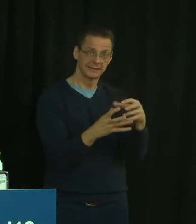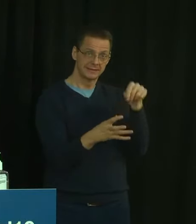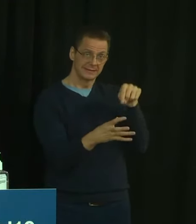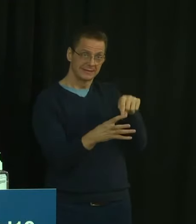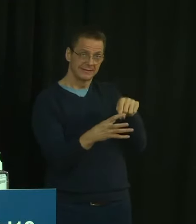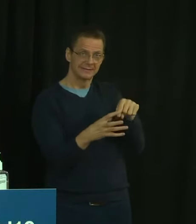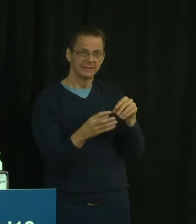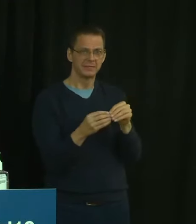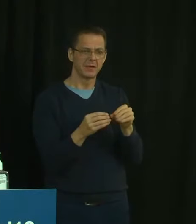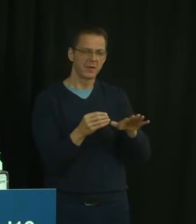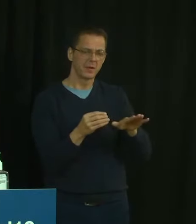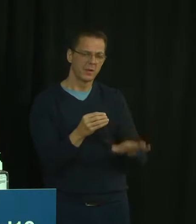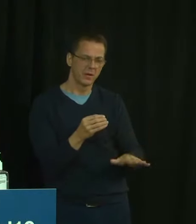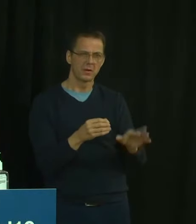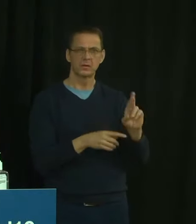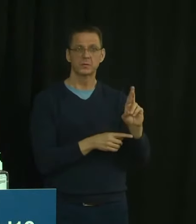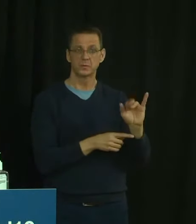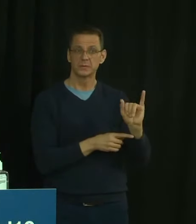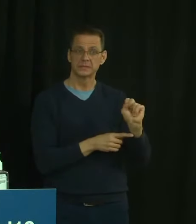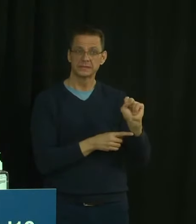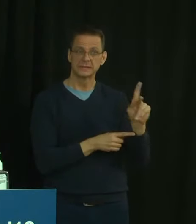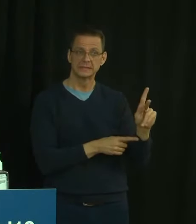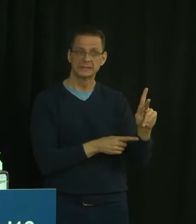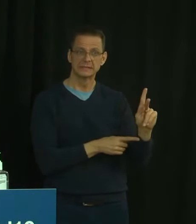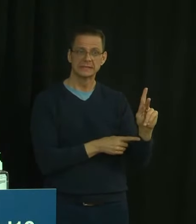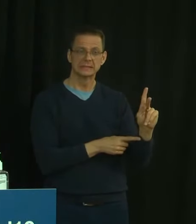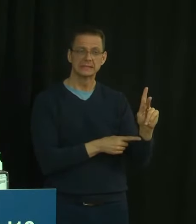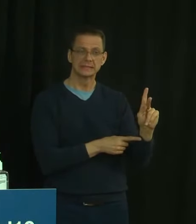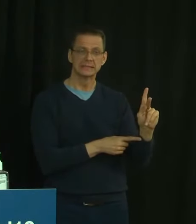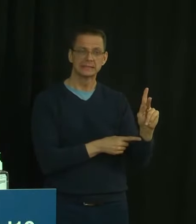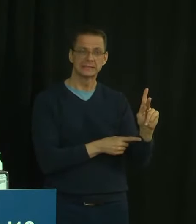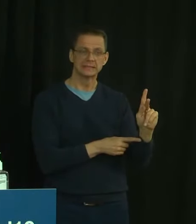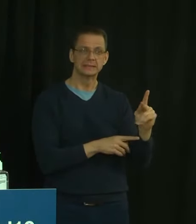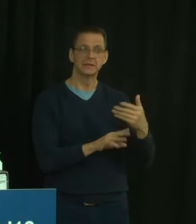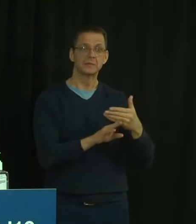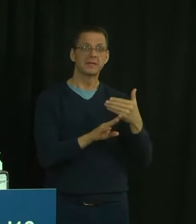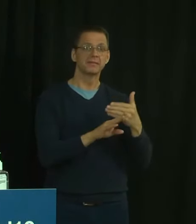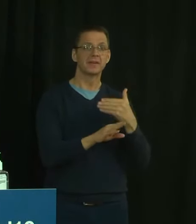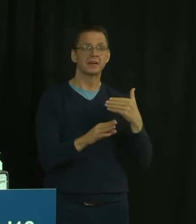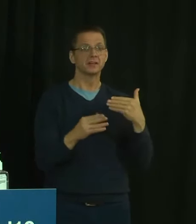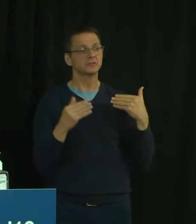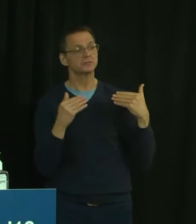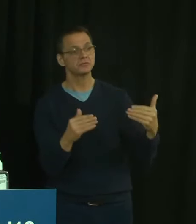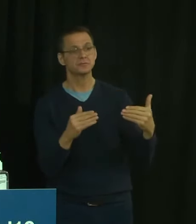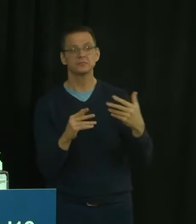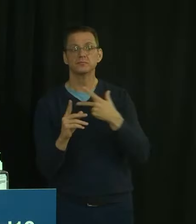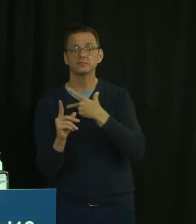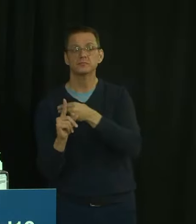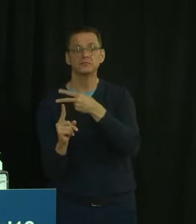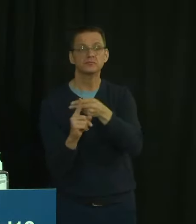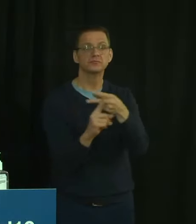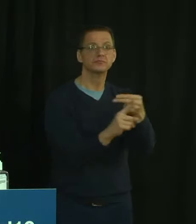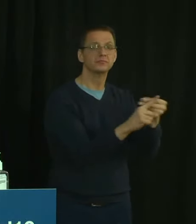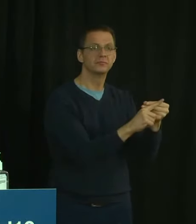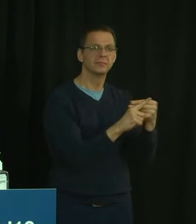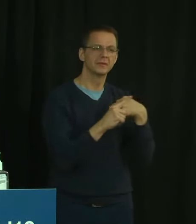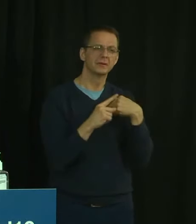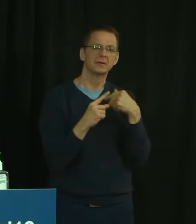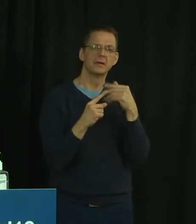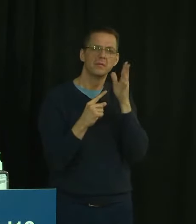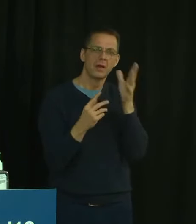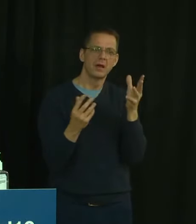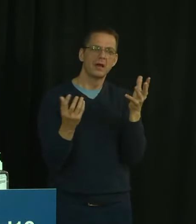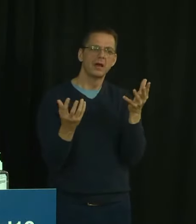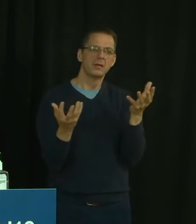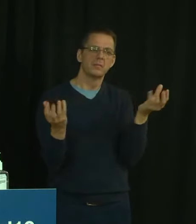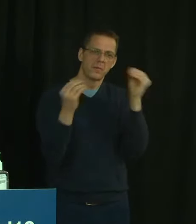outcomes, but we want to make sure that we gather all the information to provide a robust, informed consent to that younger age group. And so I